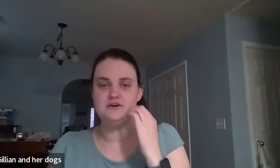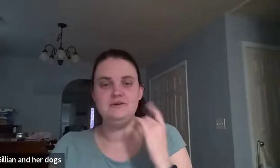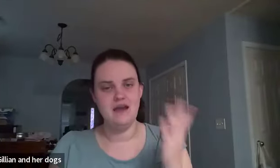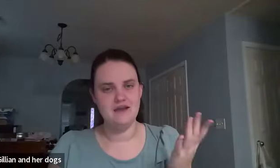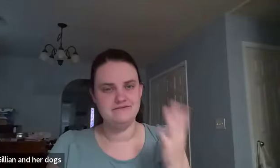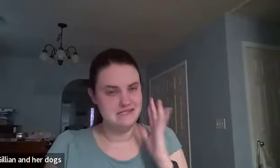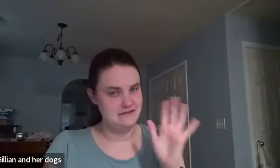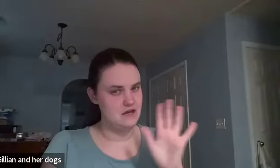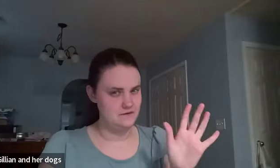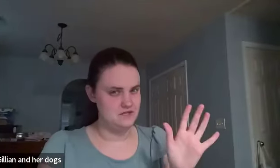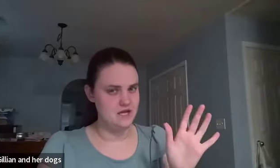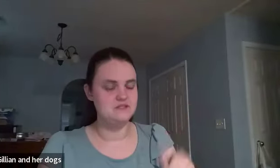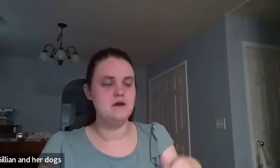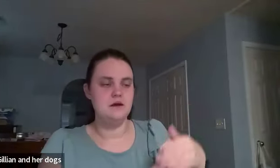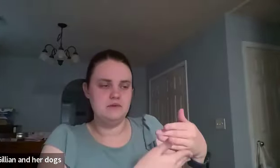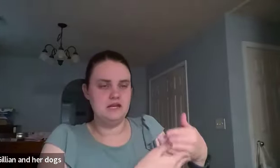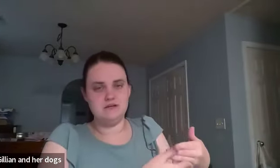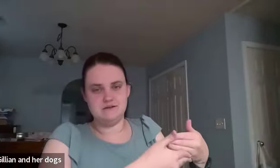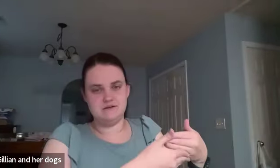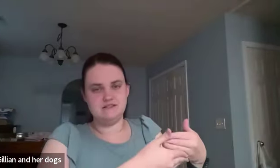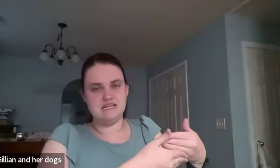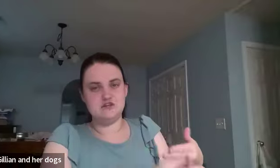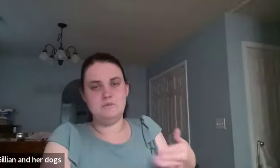so I've seen that a few times. But anyways, I was gonna say, so